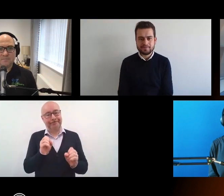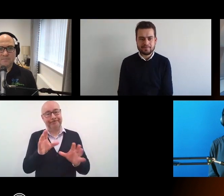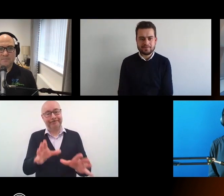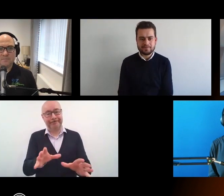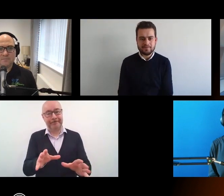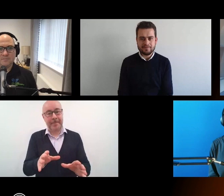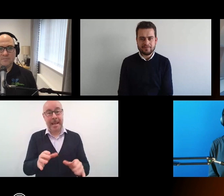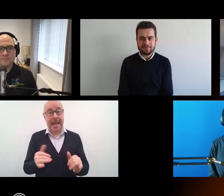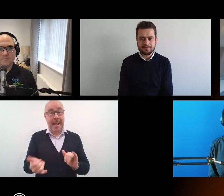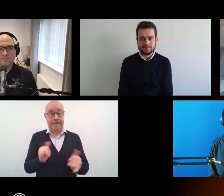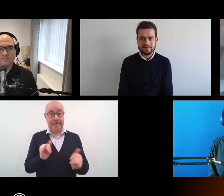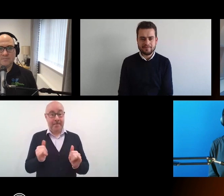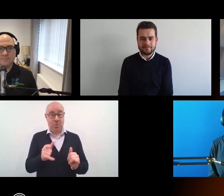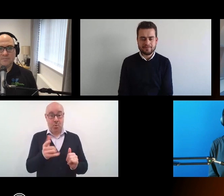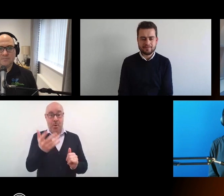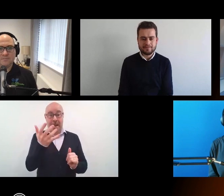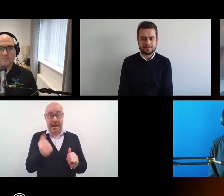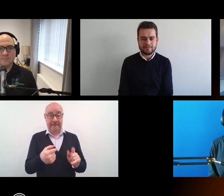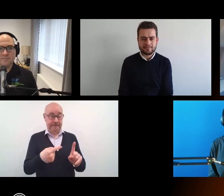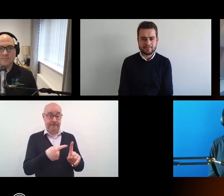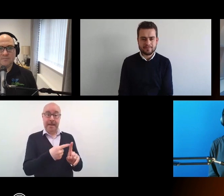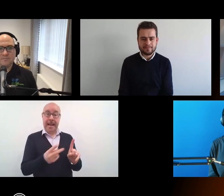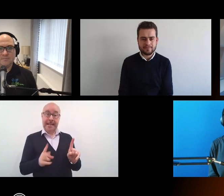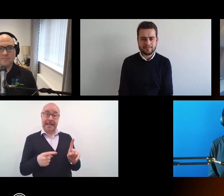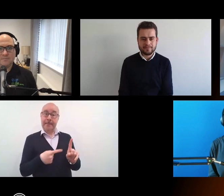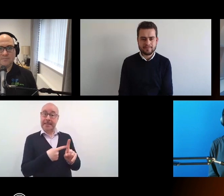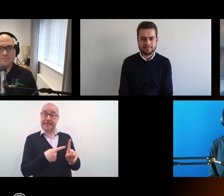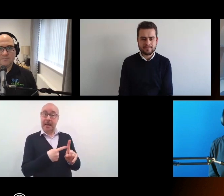a qualified sign language interpreter, but that might